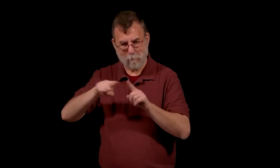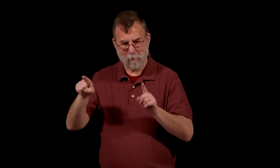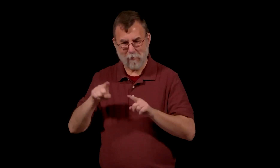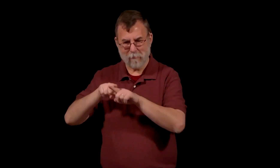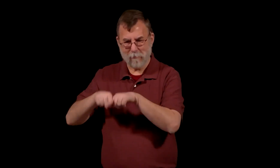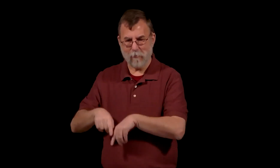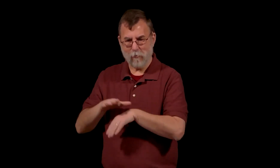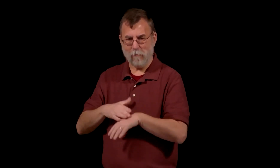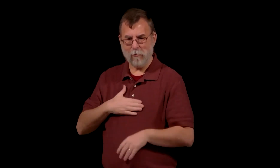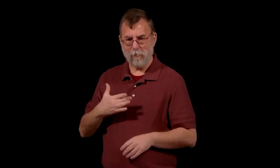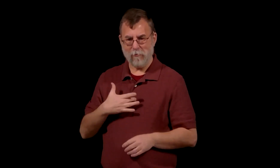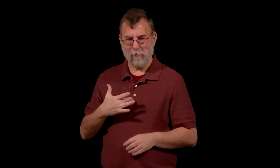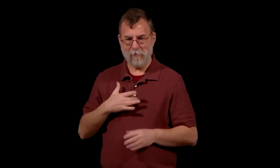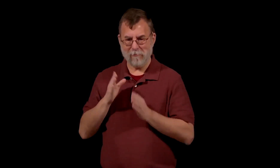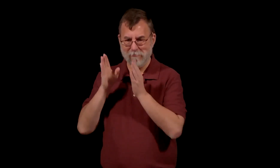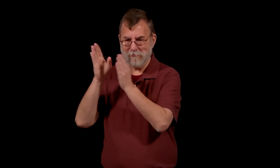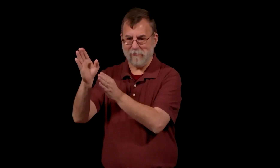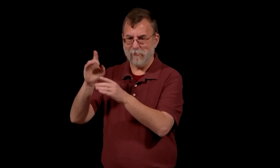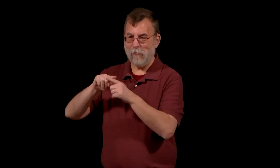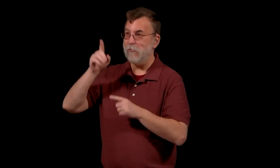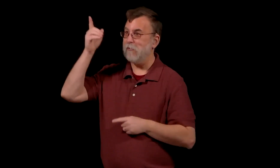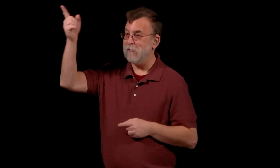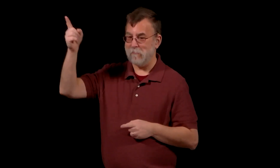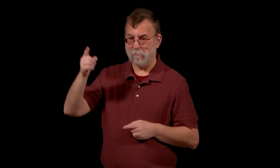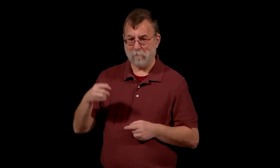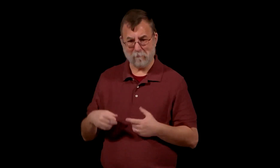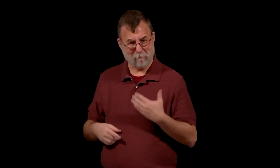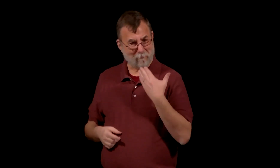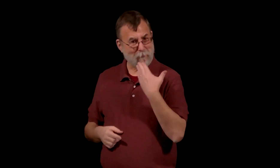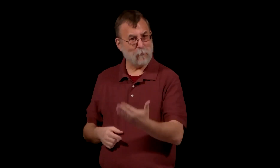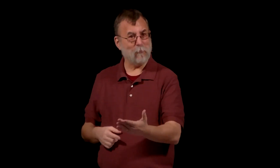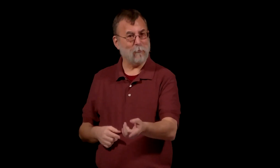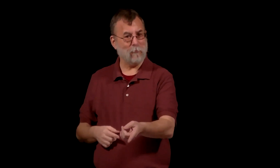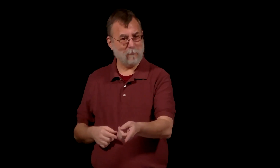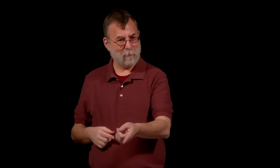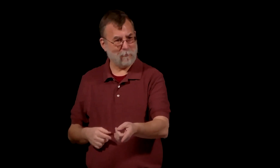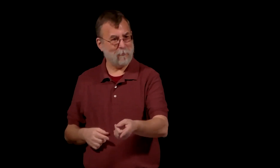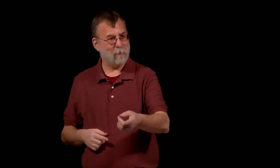Depending on what you're thinking and what you're imagining, but the heart, looking to God.